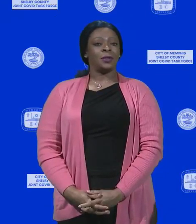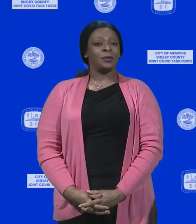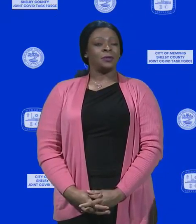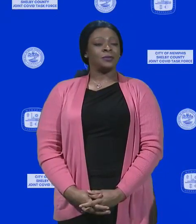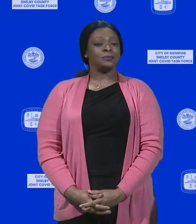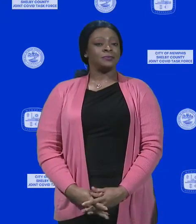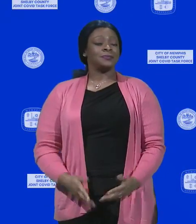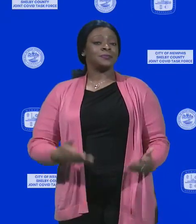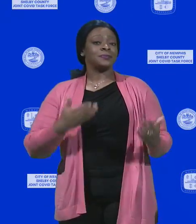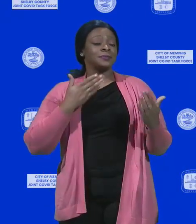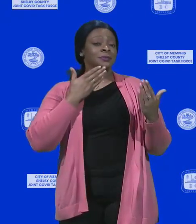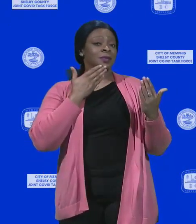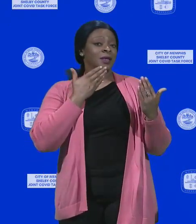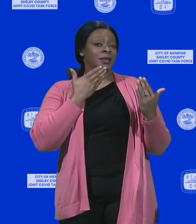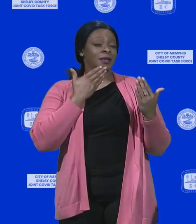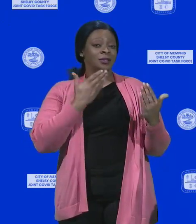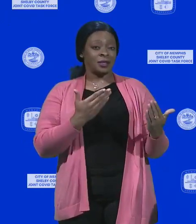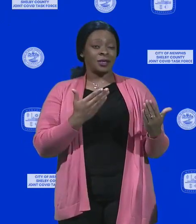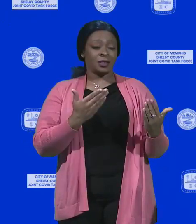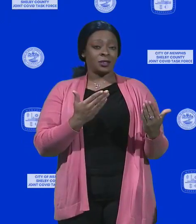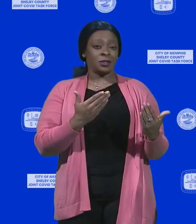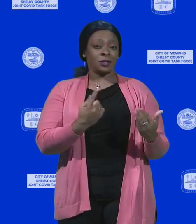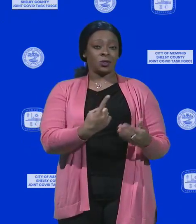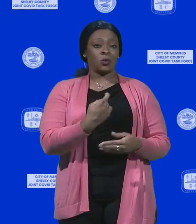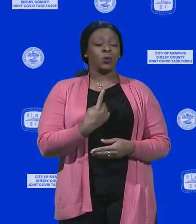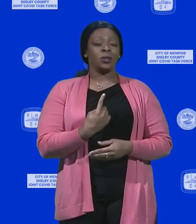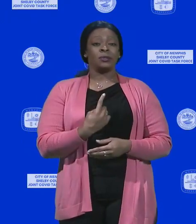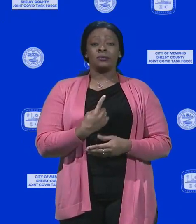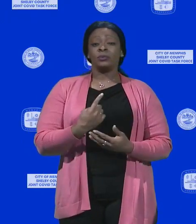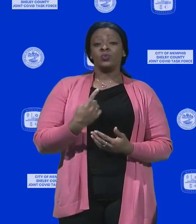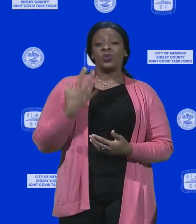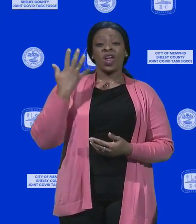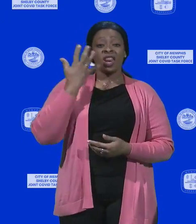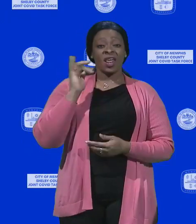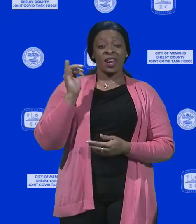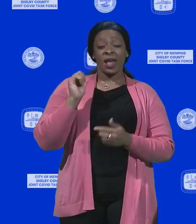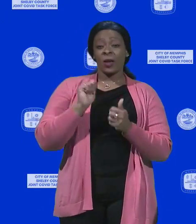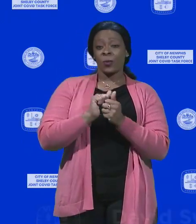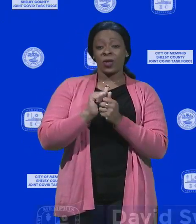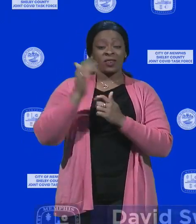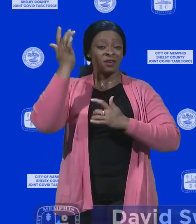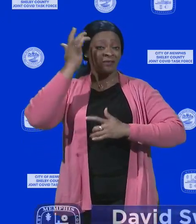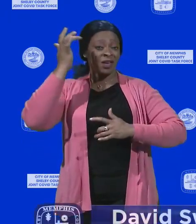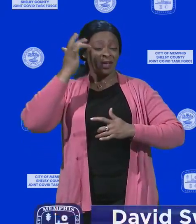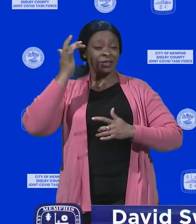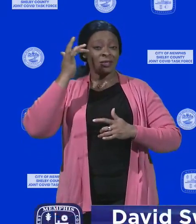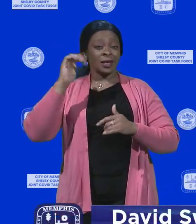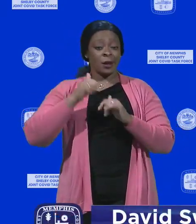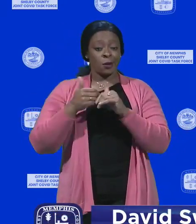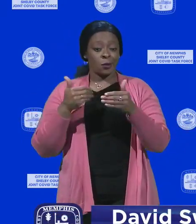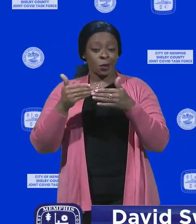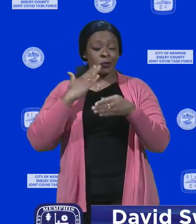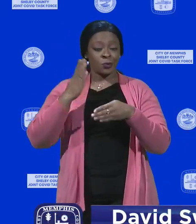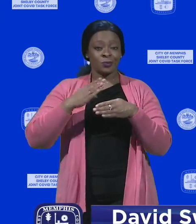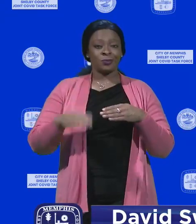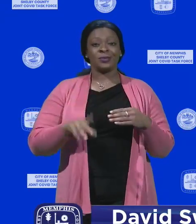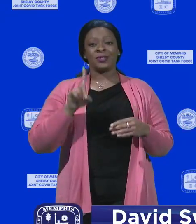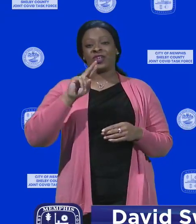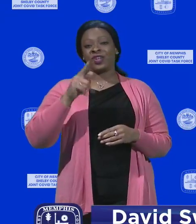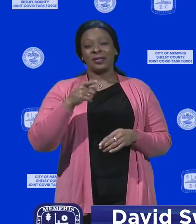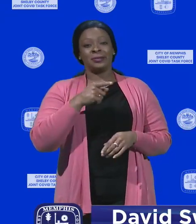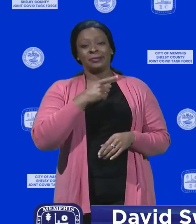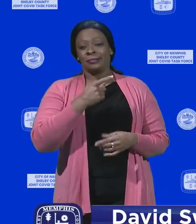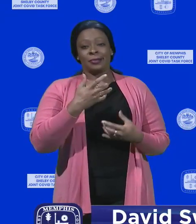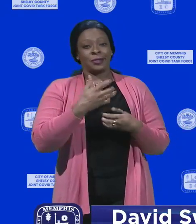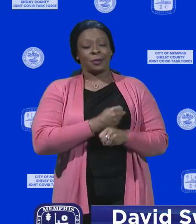So thank you for the question. And as far as where are we? Well, I think Doug summed it up pretty well.